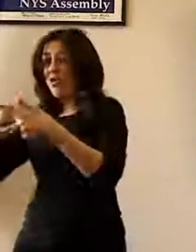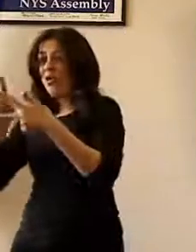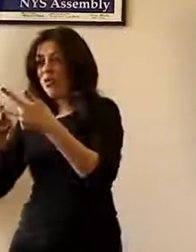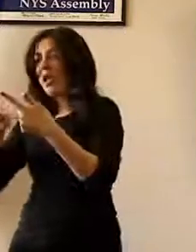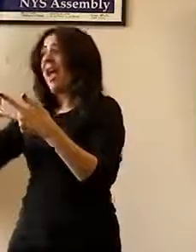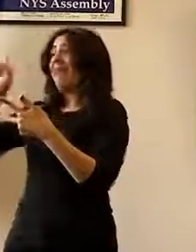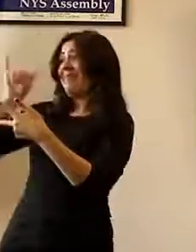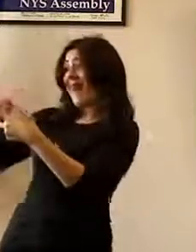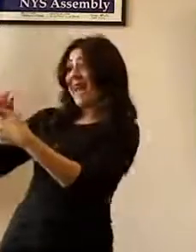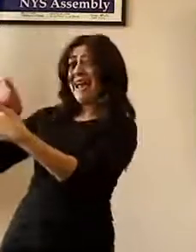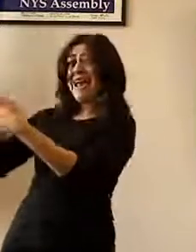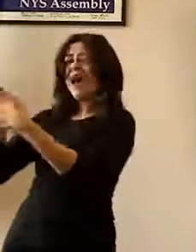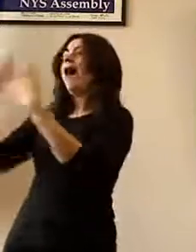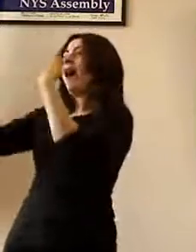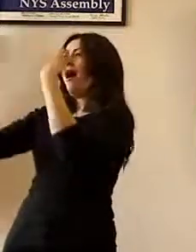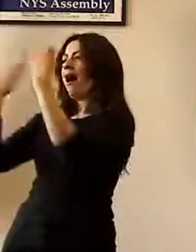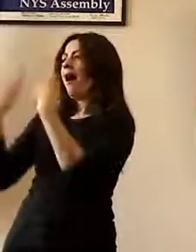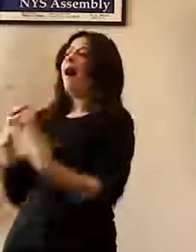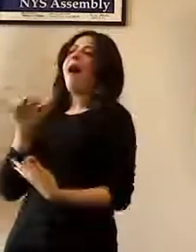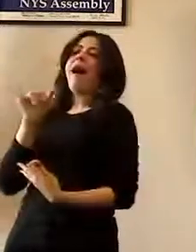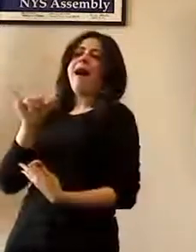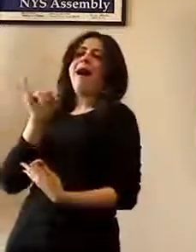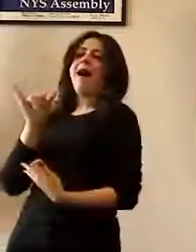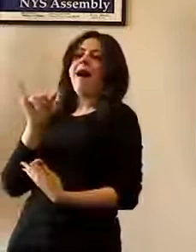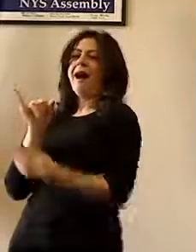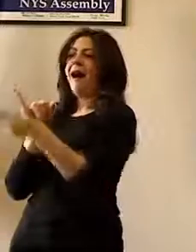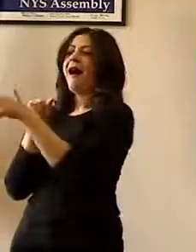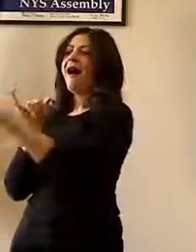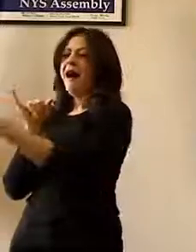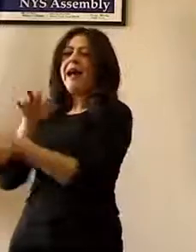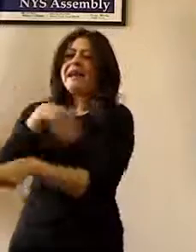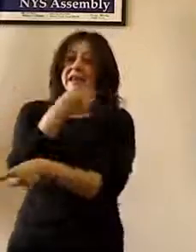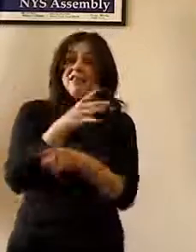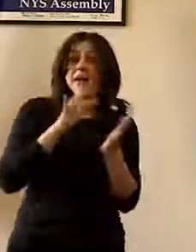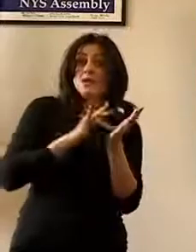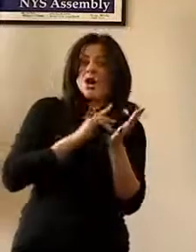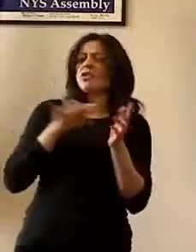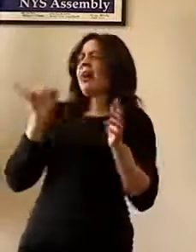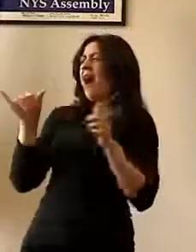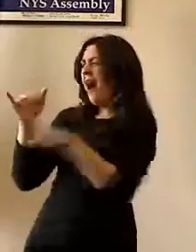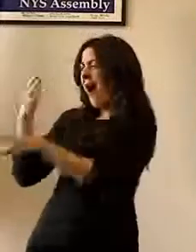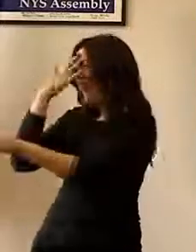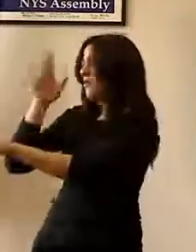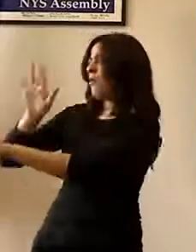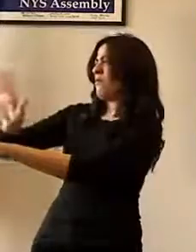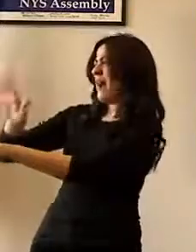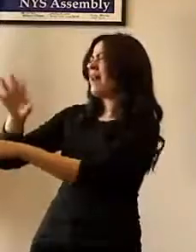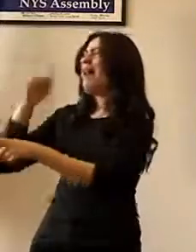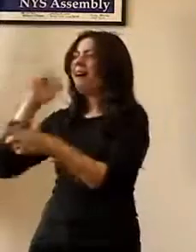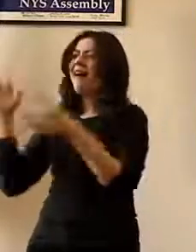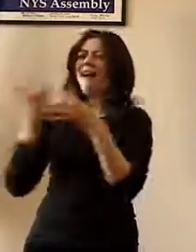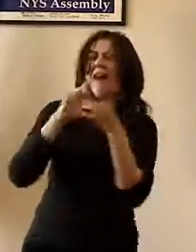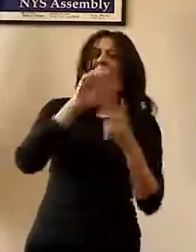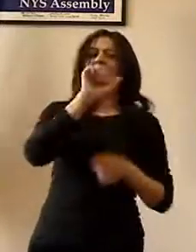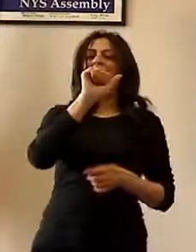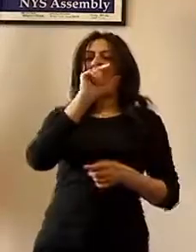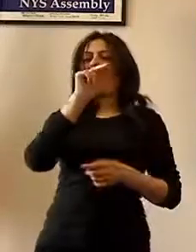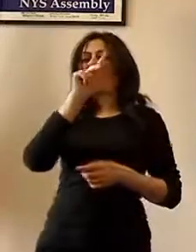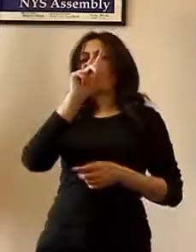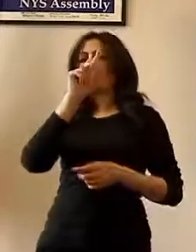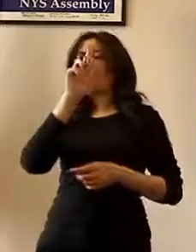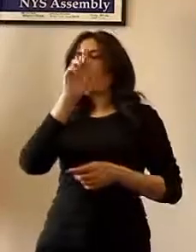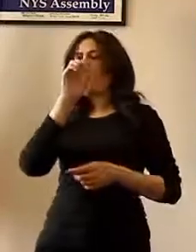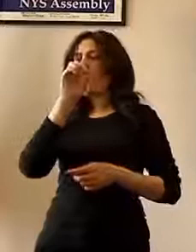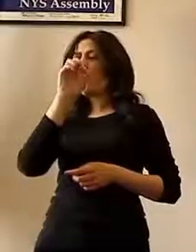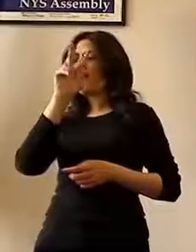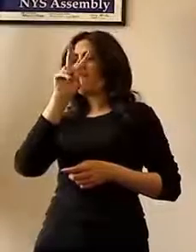it may be related to the fact that it is the adenovirus vector vaccine that may be causally linked. And mind